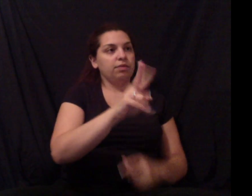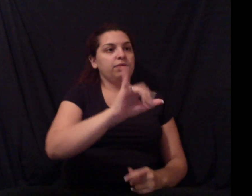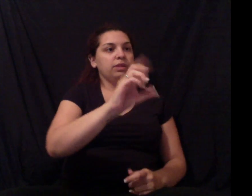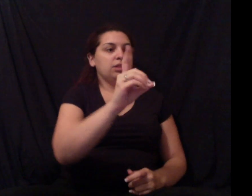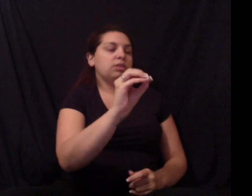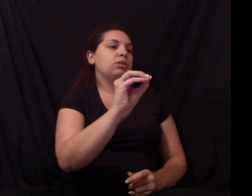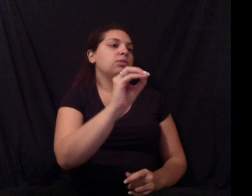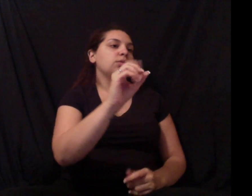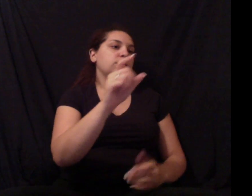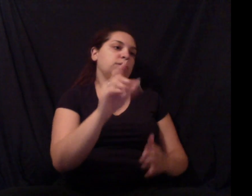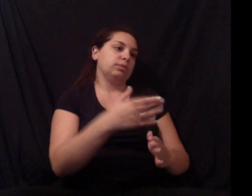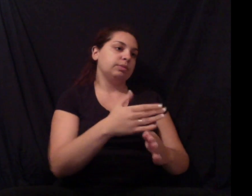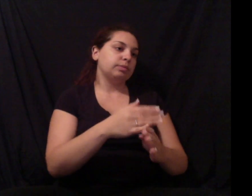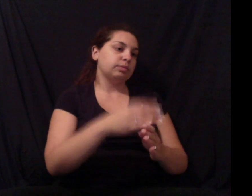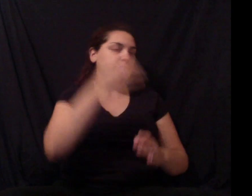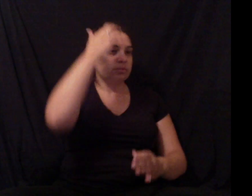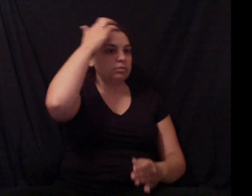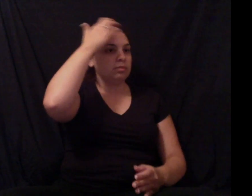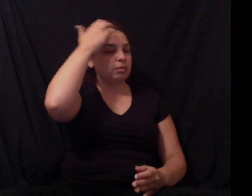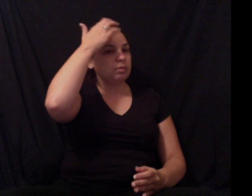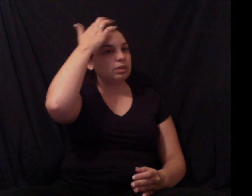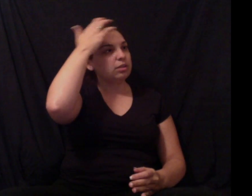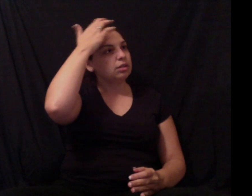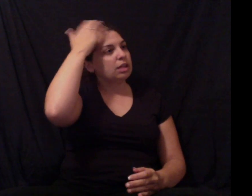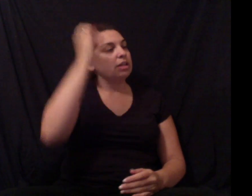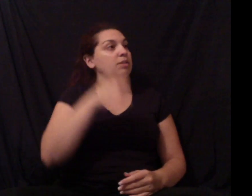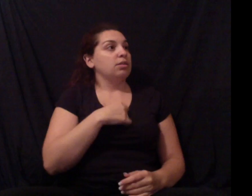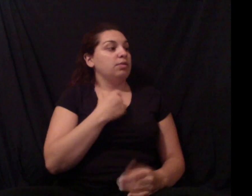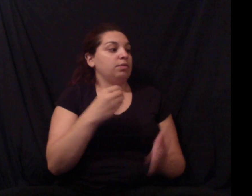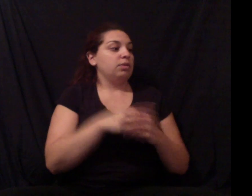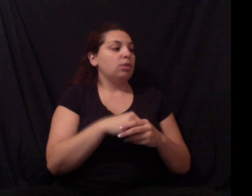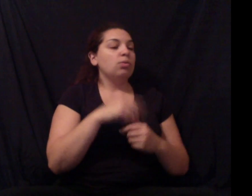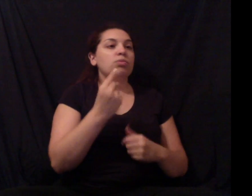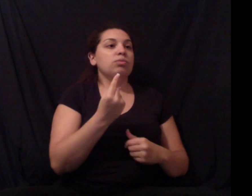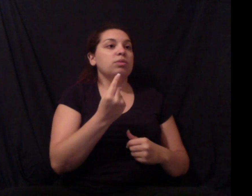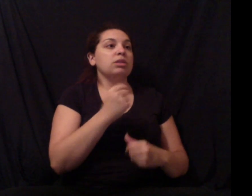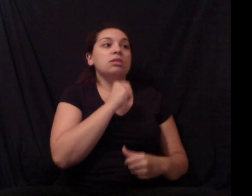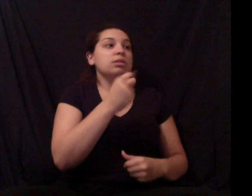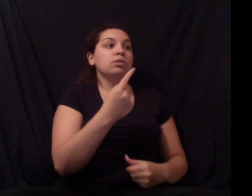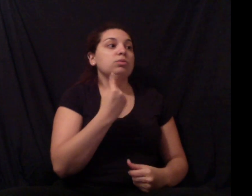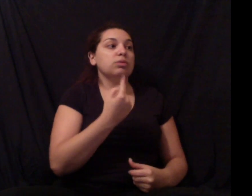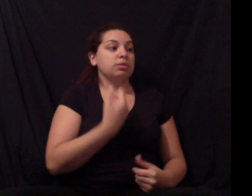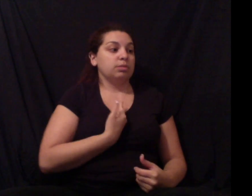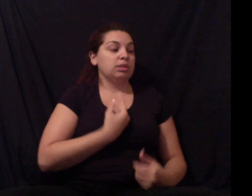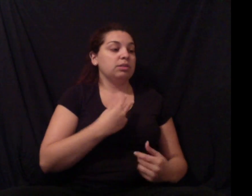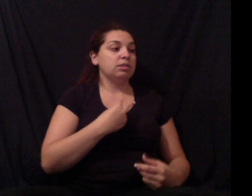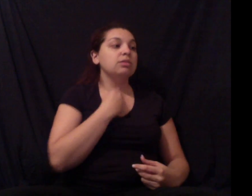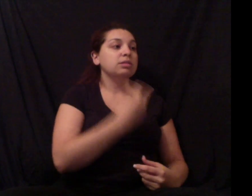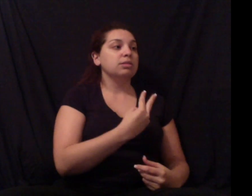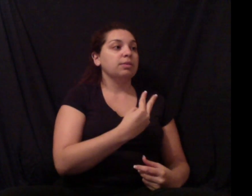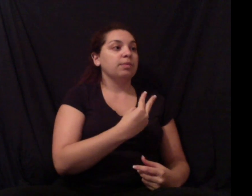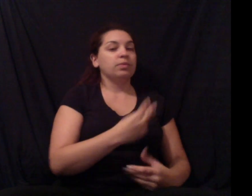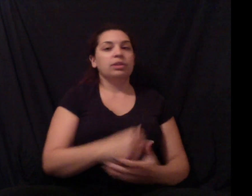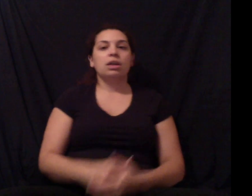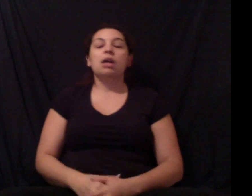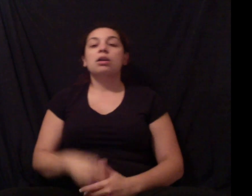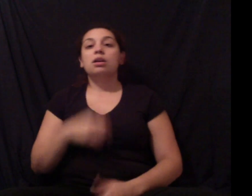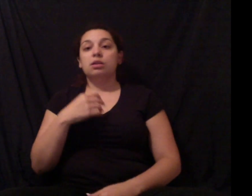and that may involve even more than me just singing. Finally, Smooth wanted to share a special message for all of you Redditors out there.